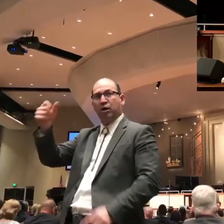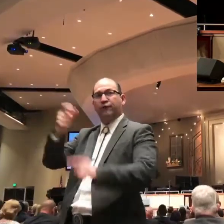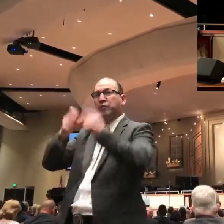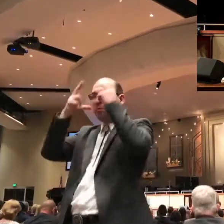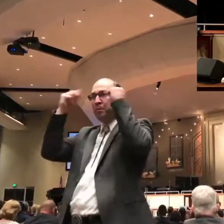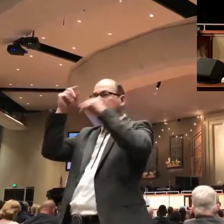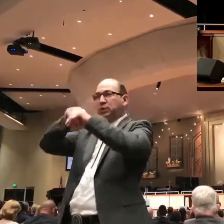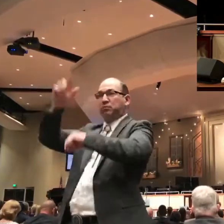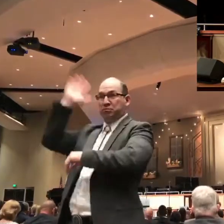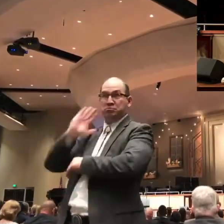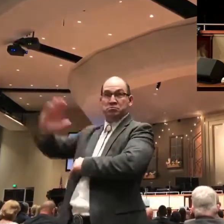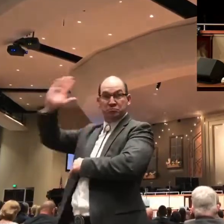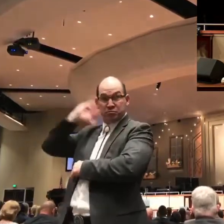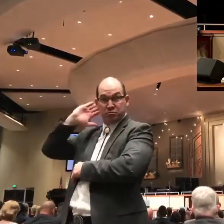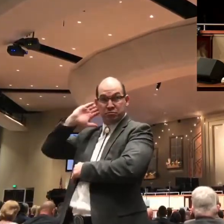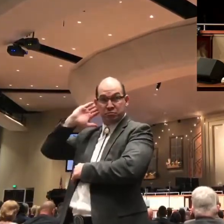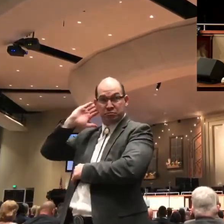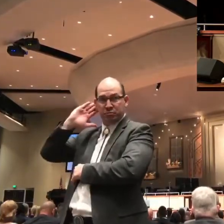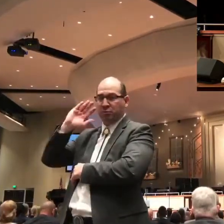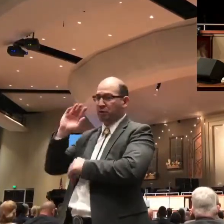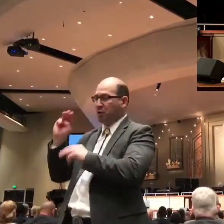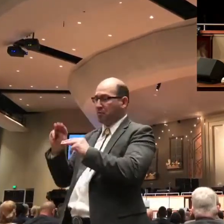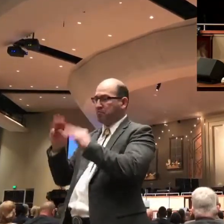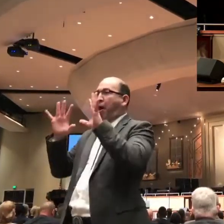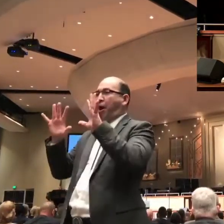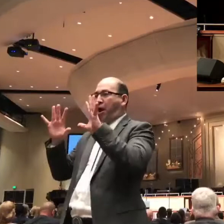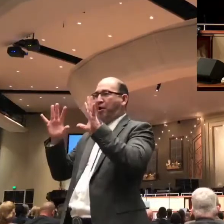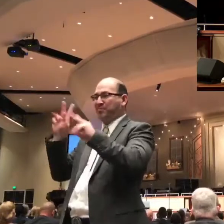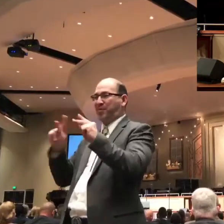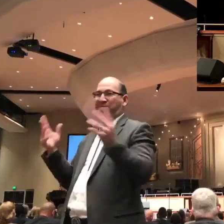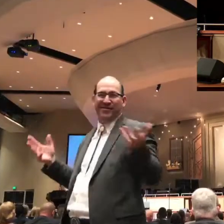message to let Israel go. And